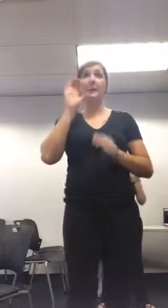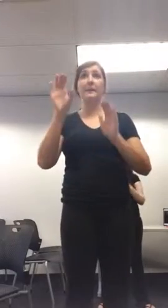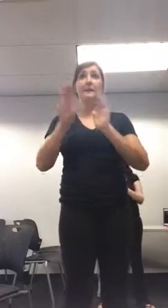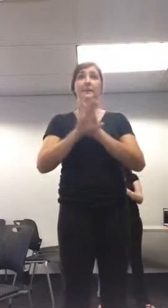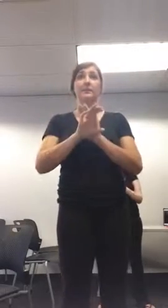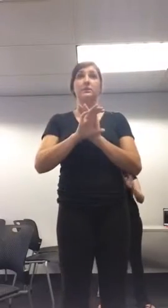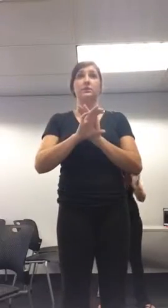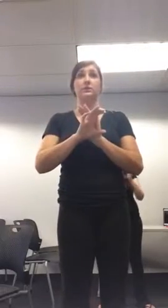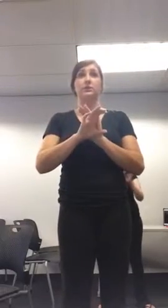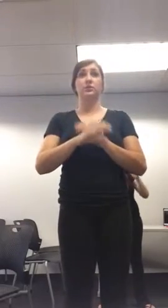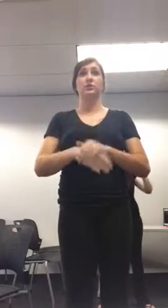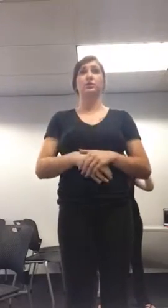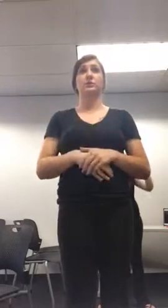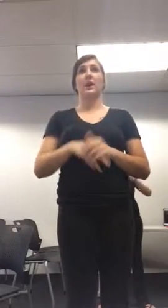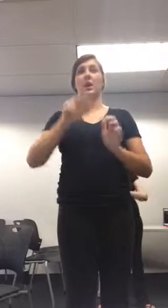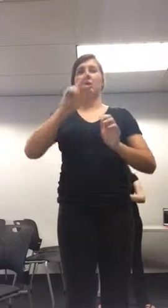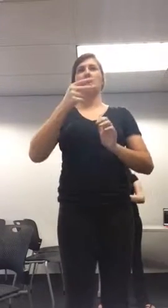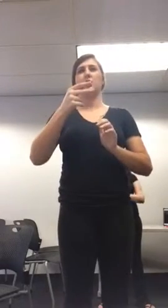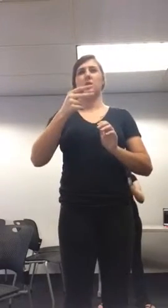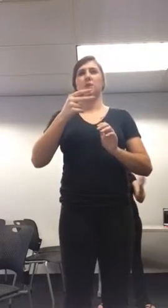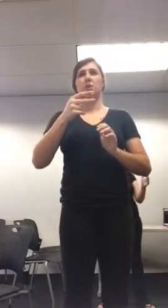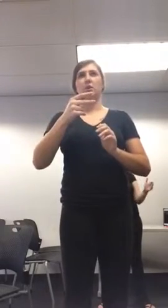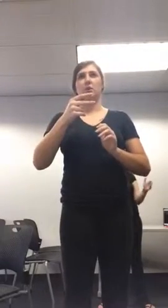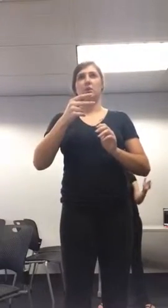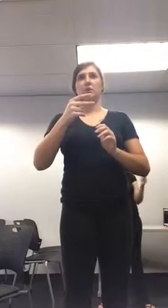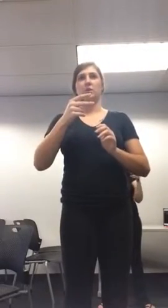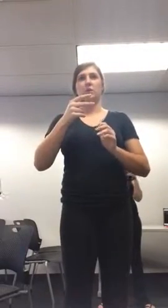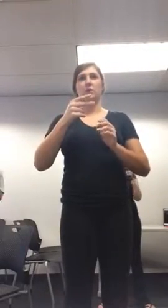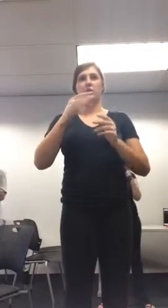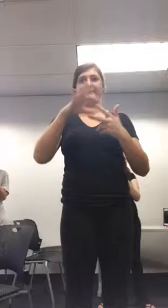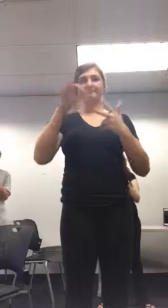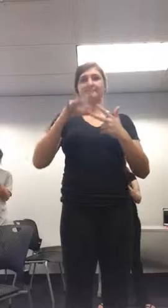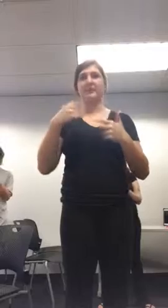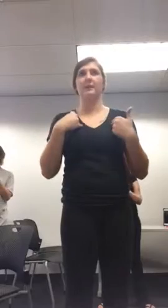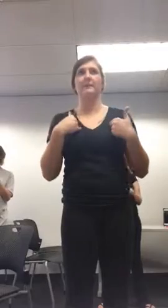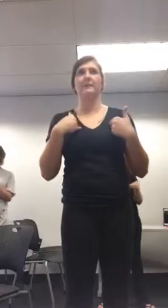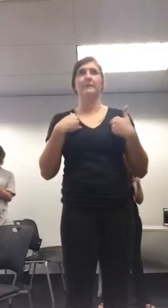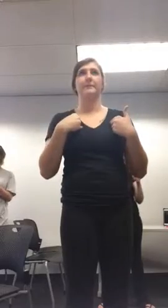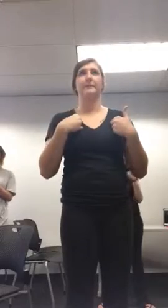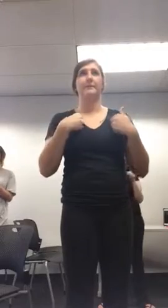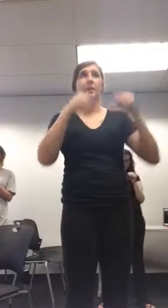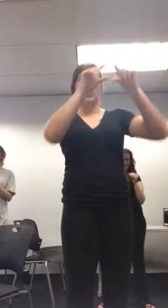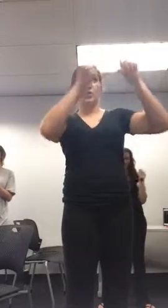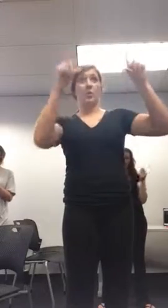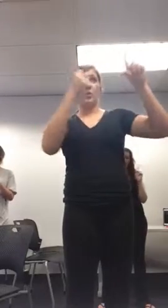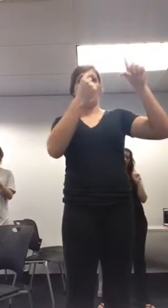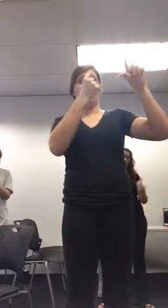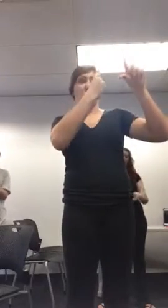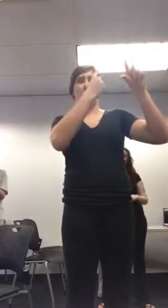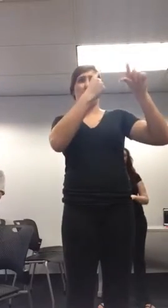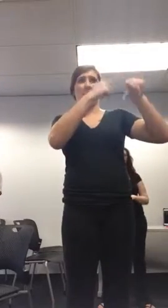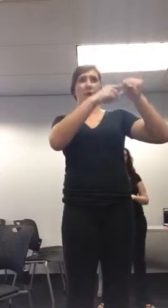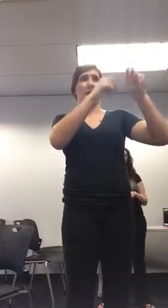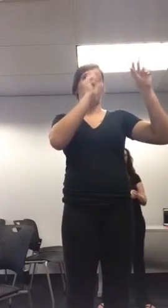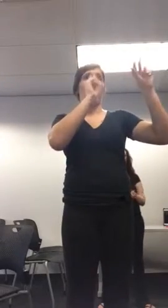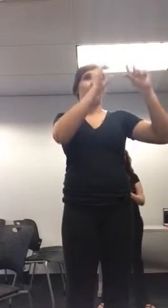way to multiply 2 numbers to get 12. 1 times 12, or 12 times